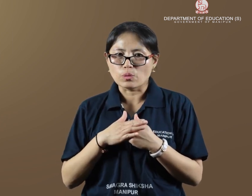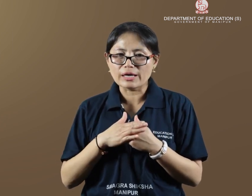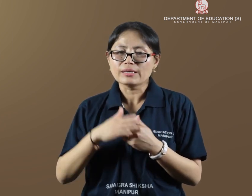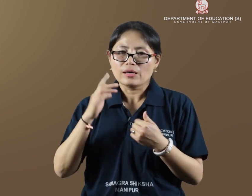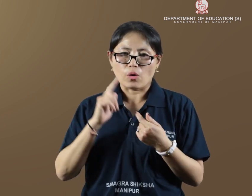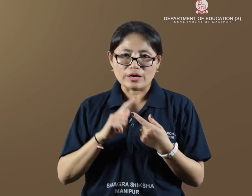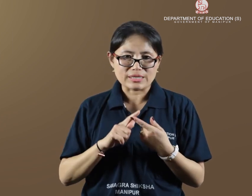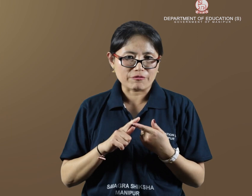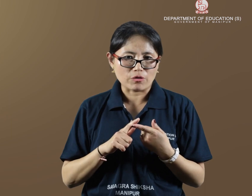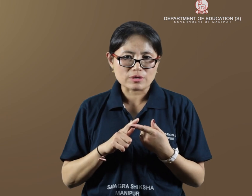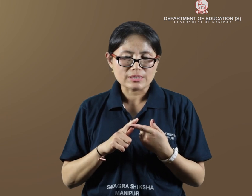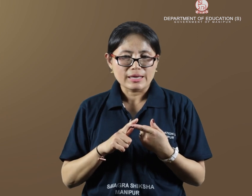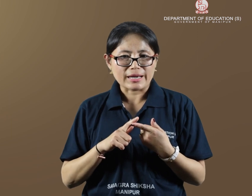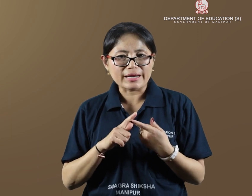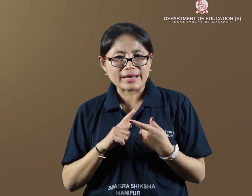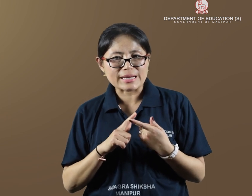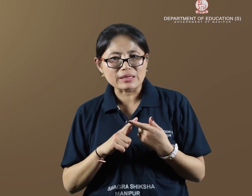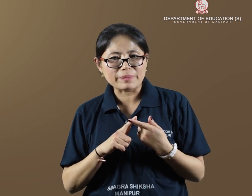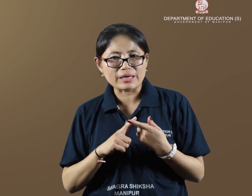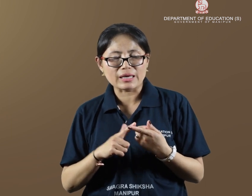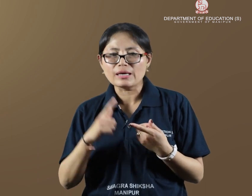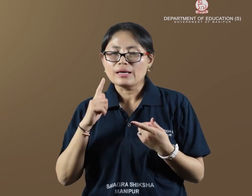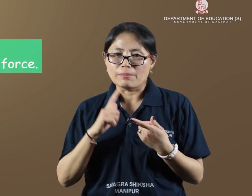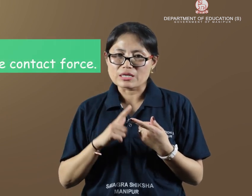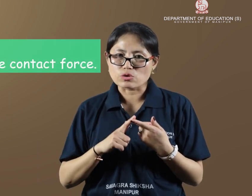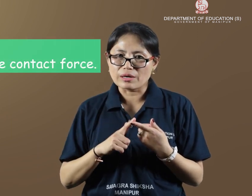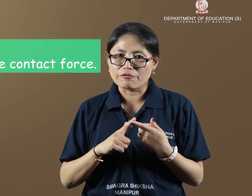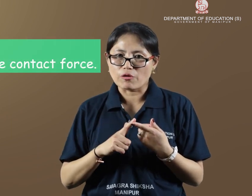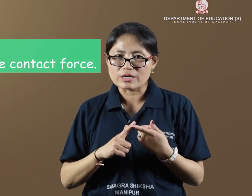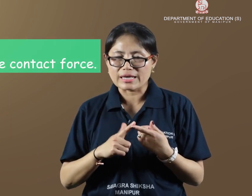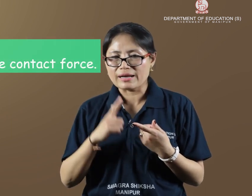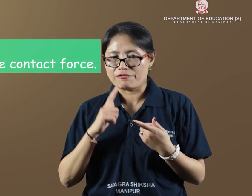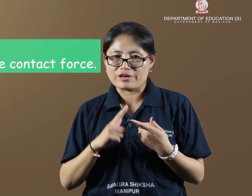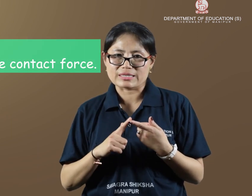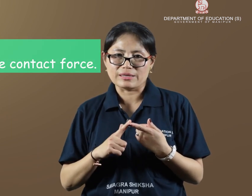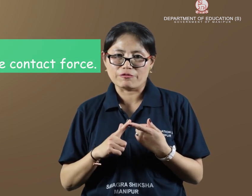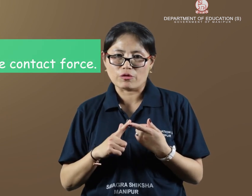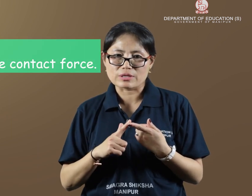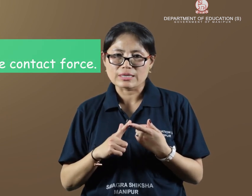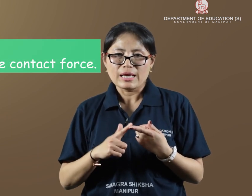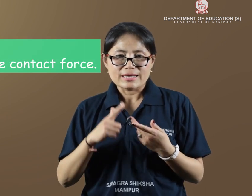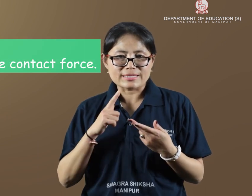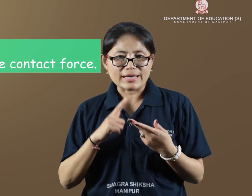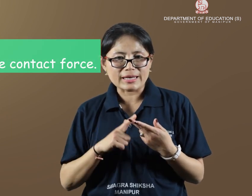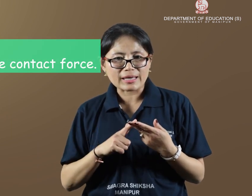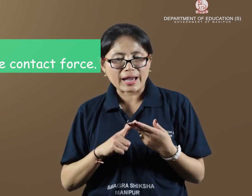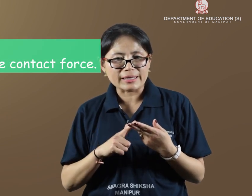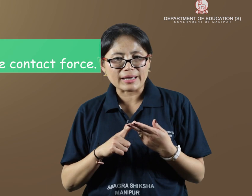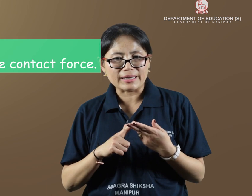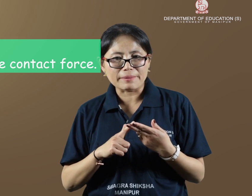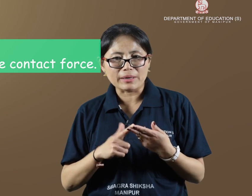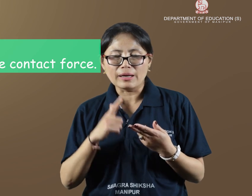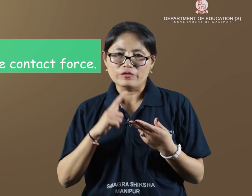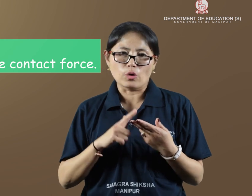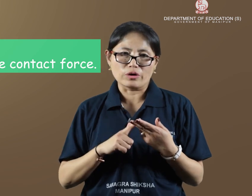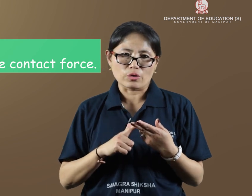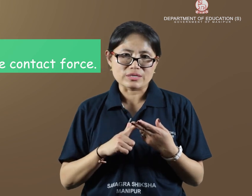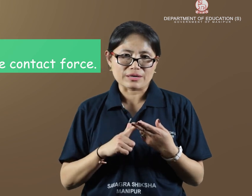what contact force kari kari example p hi muscular force and frictional force second kind na kai neba non contact